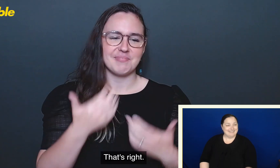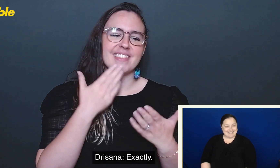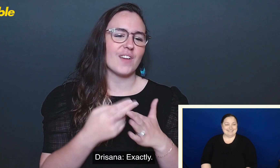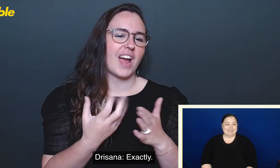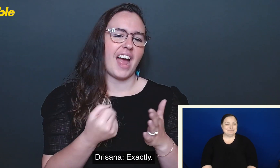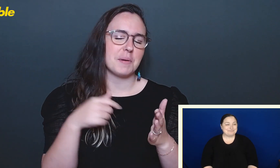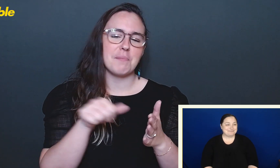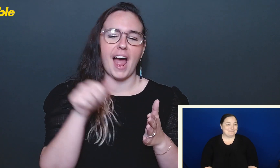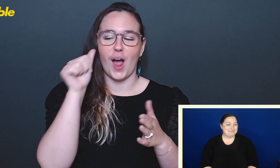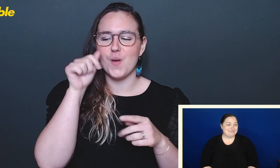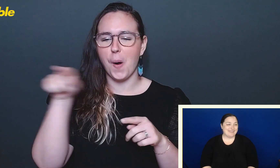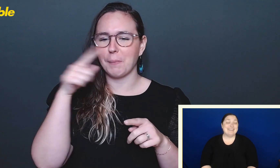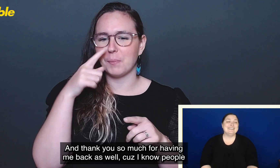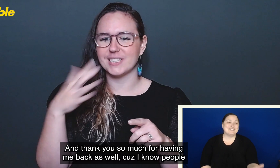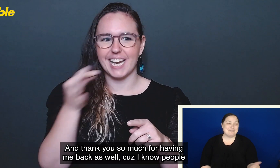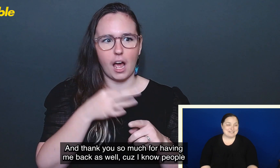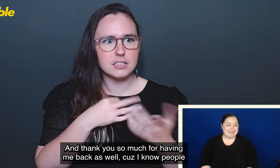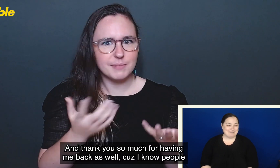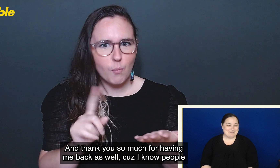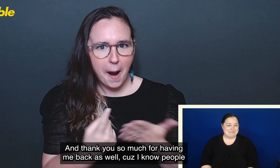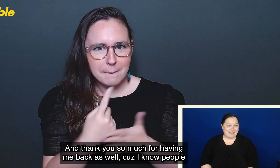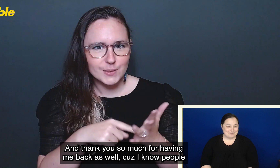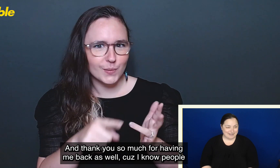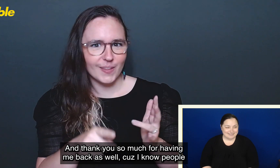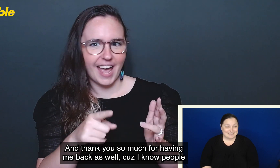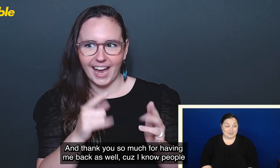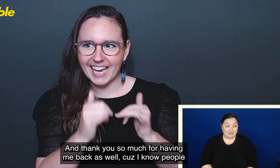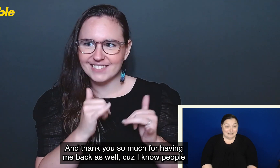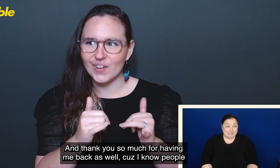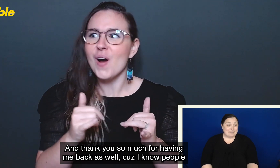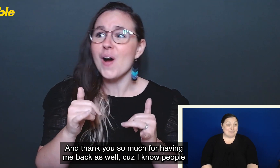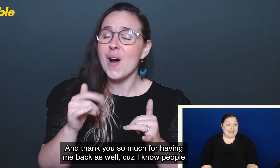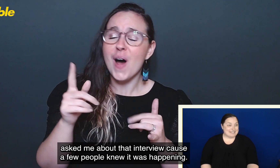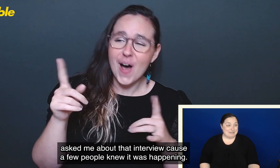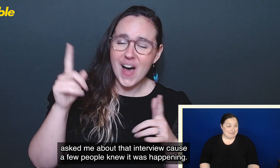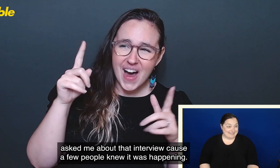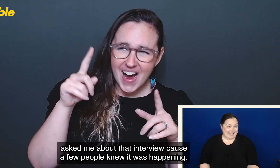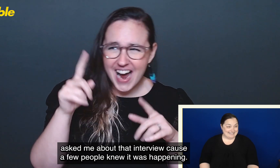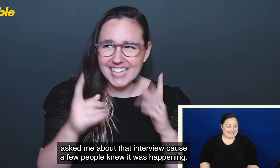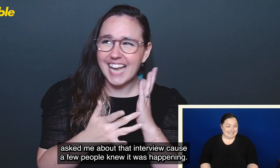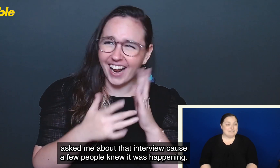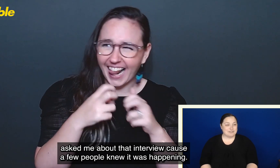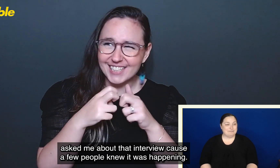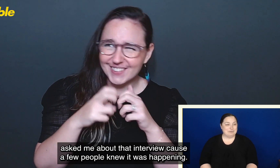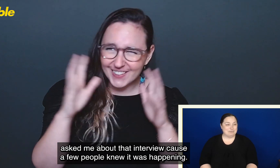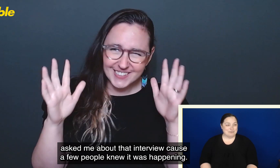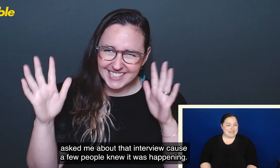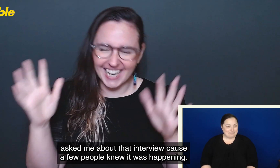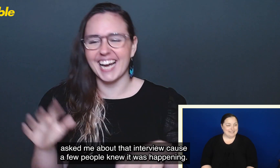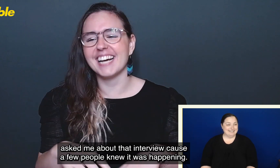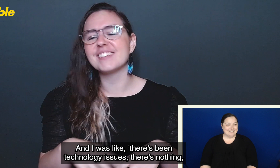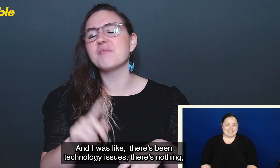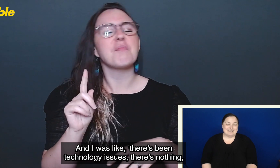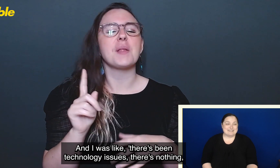That's right, exactly. And thank you so much for having me back as well, because I know people asked me about that interview because a few people